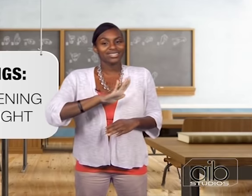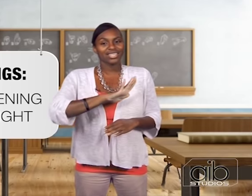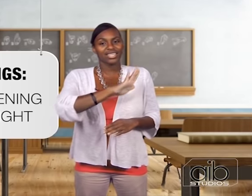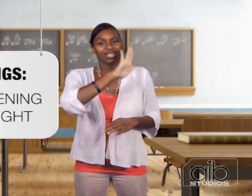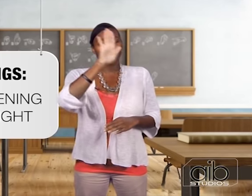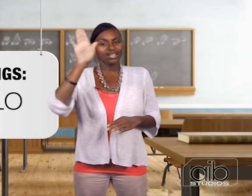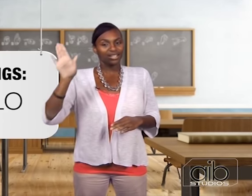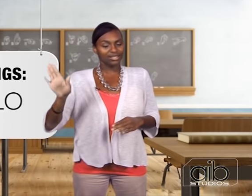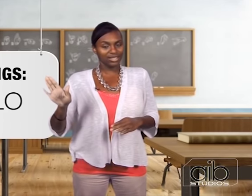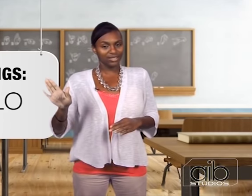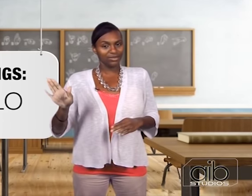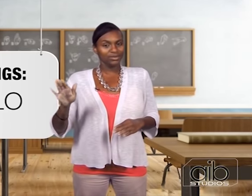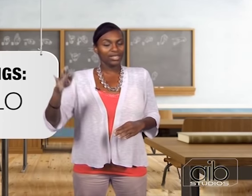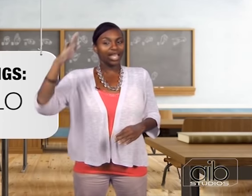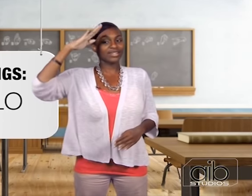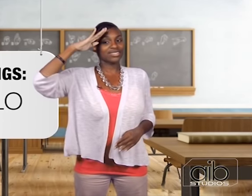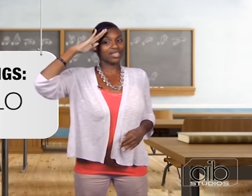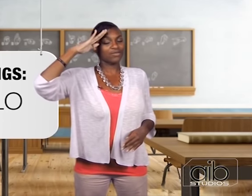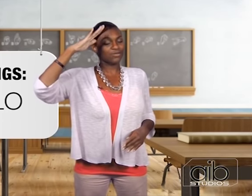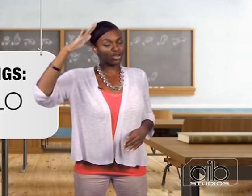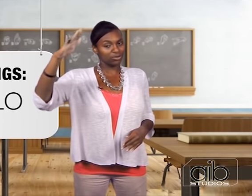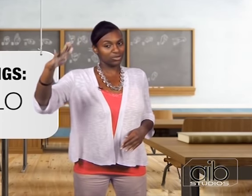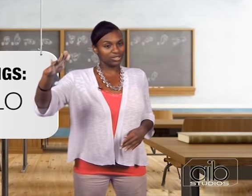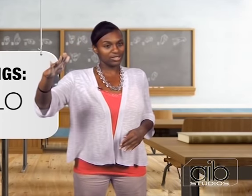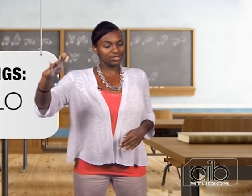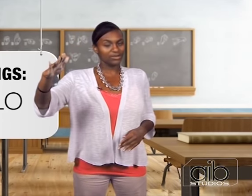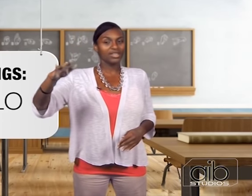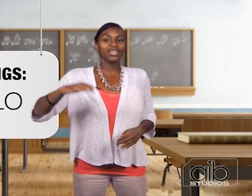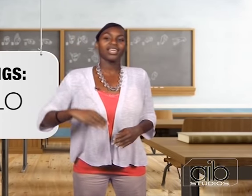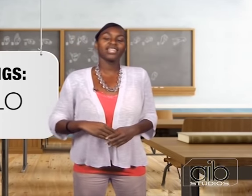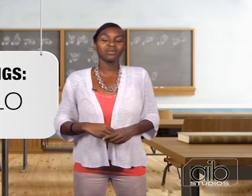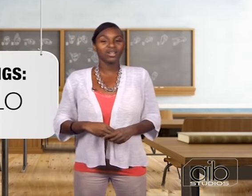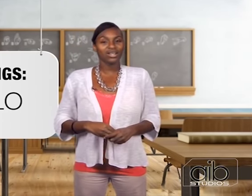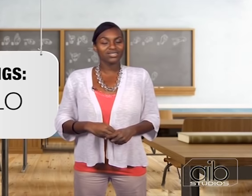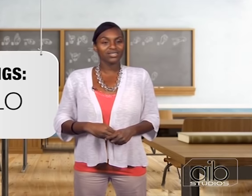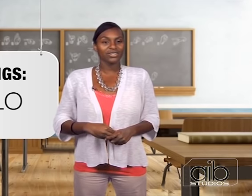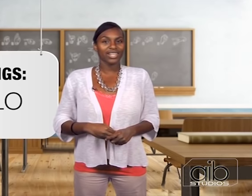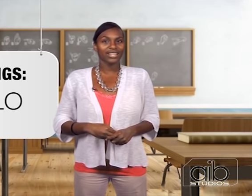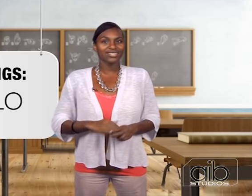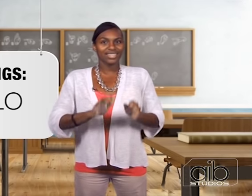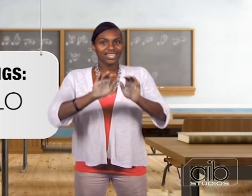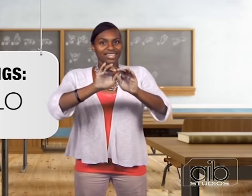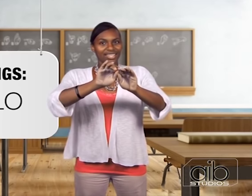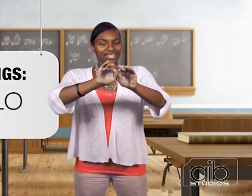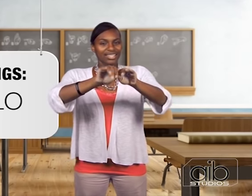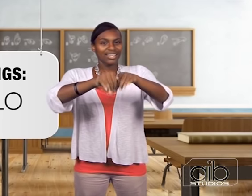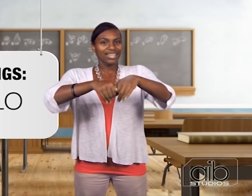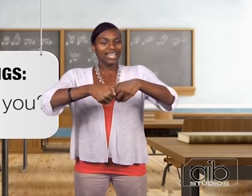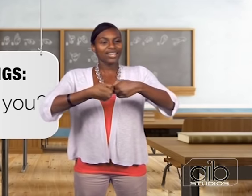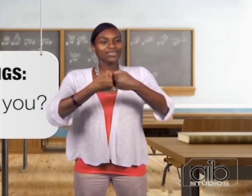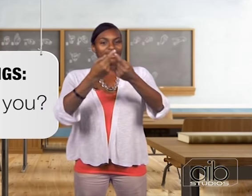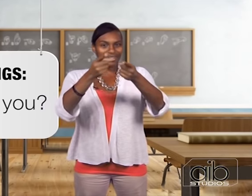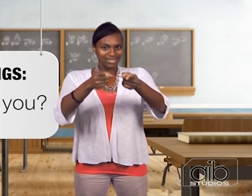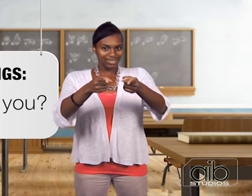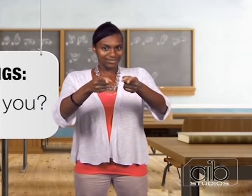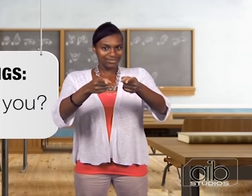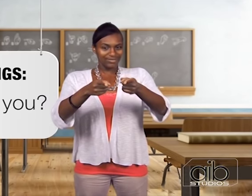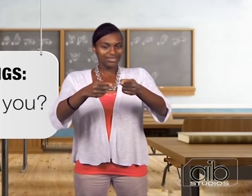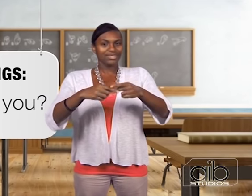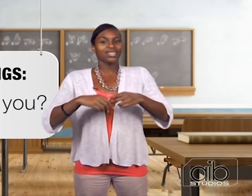say hello, how to say formal hello, and then we also learned how to say, how are you? And